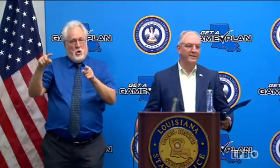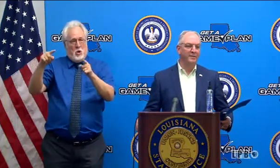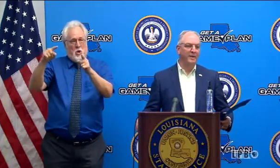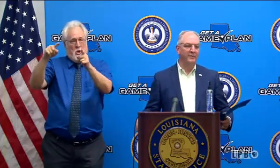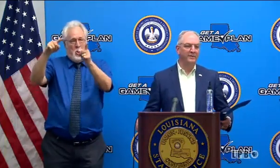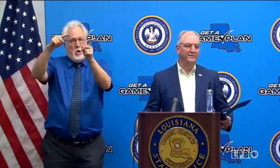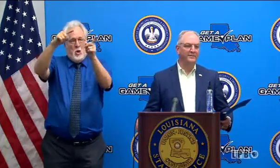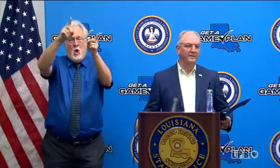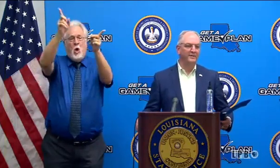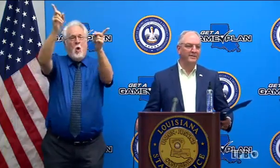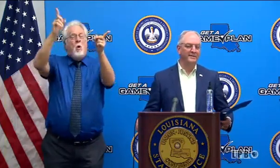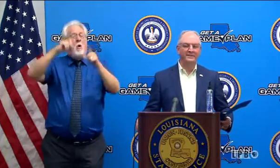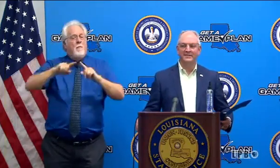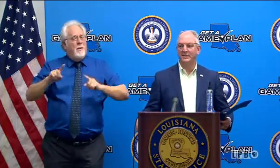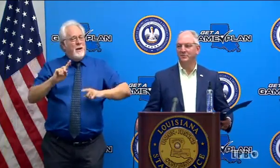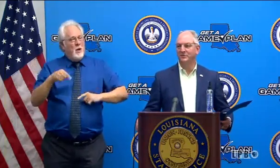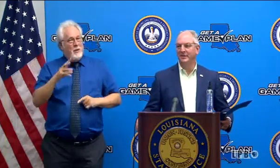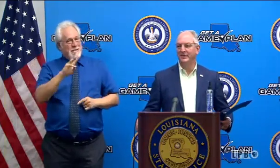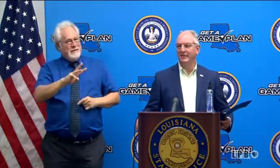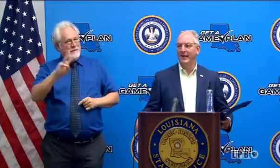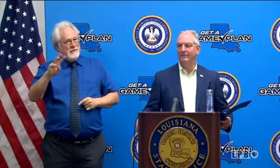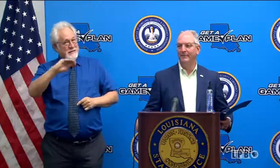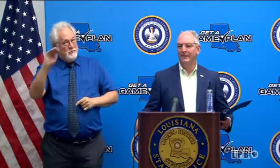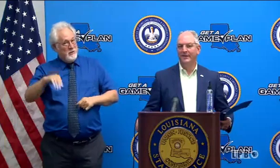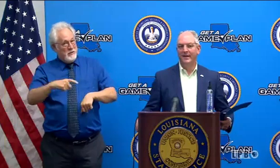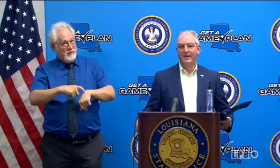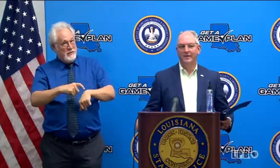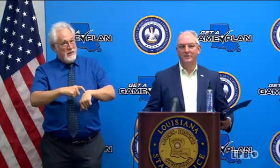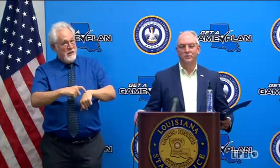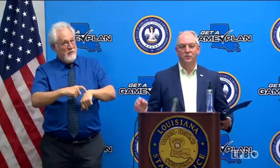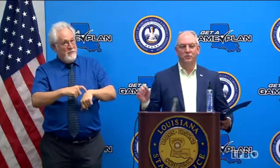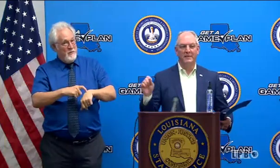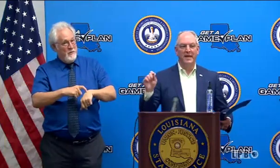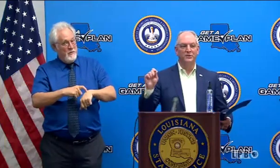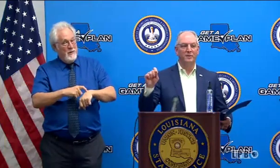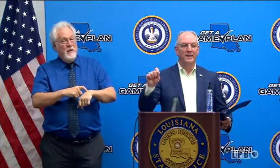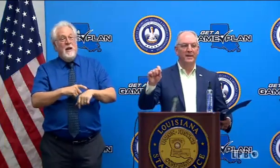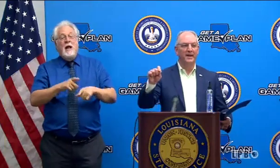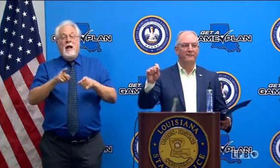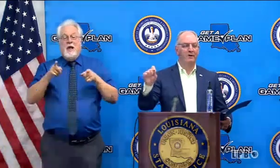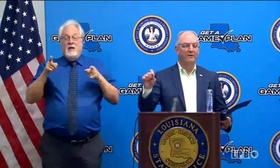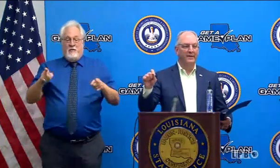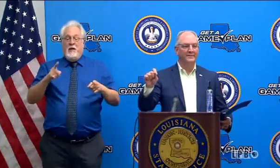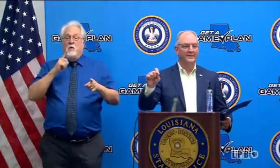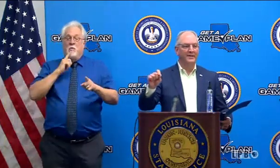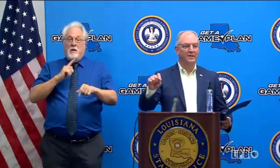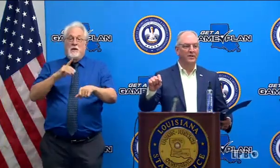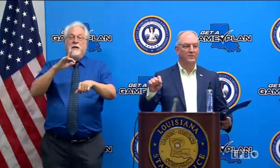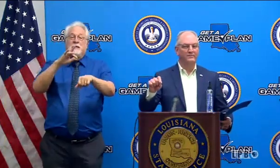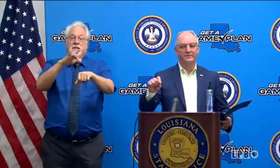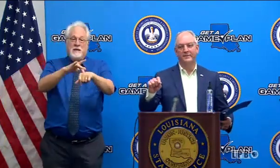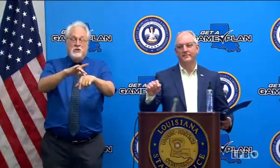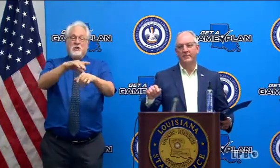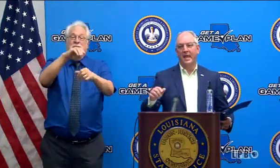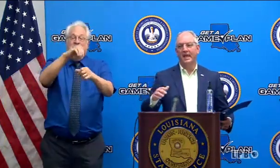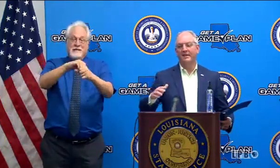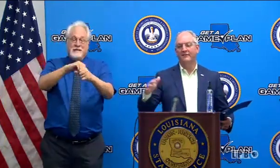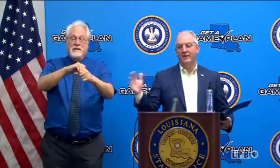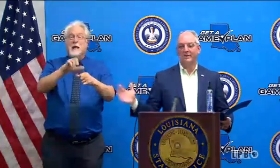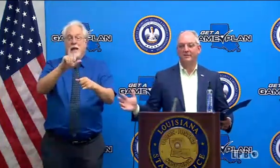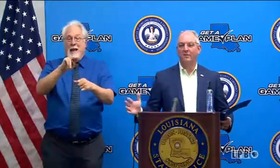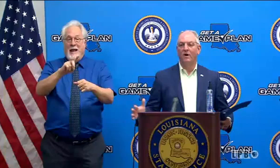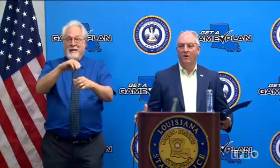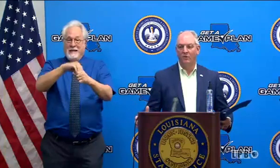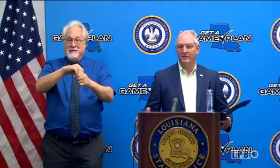the fact of the matter is only 66% of the time do storms actually make landfall inside the cone. And